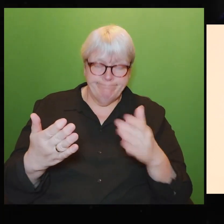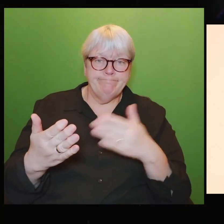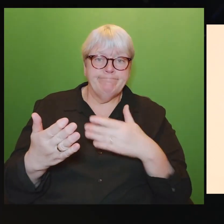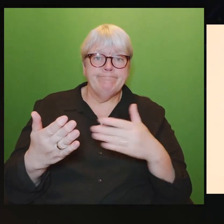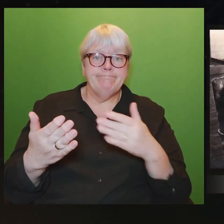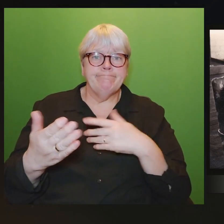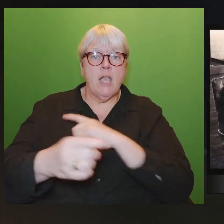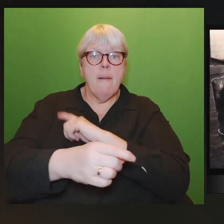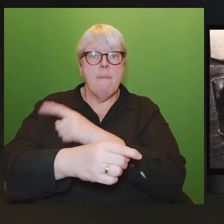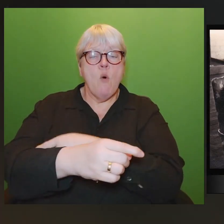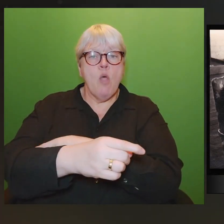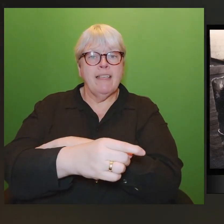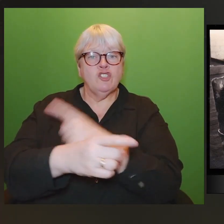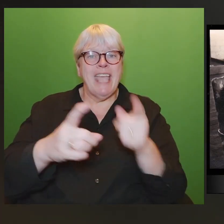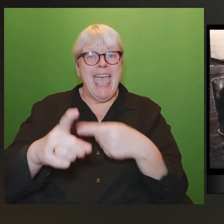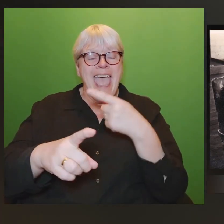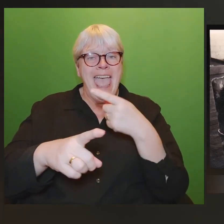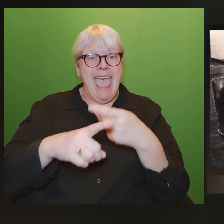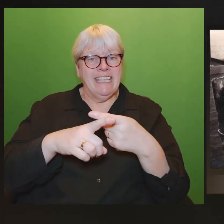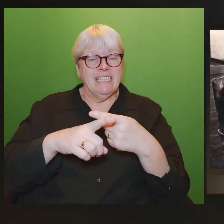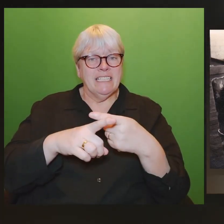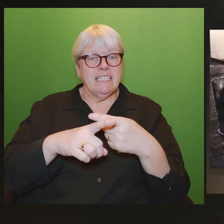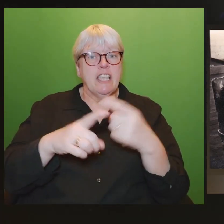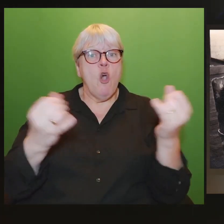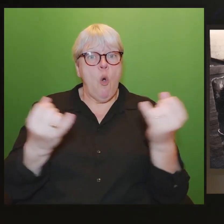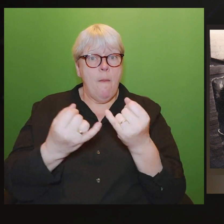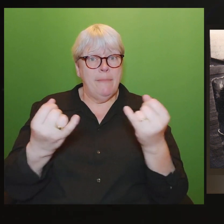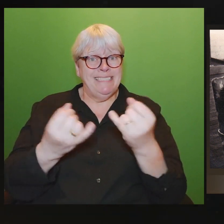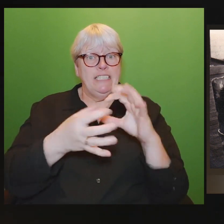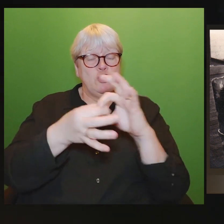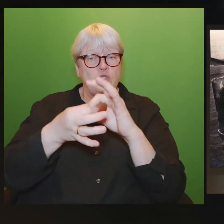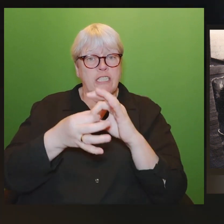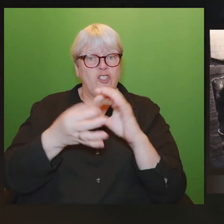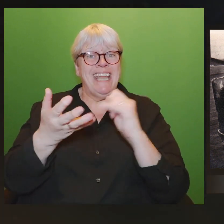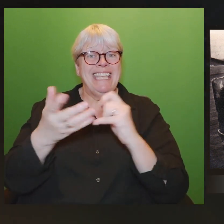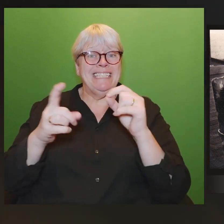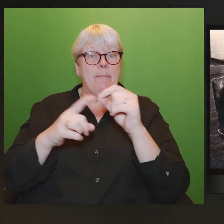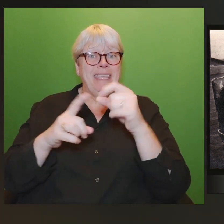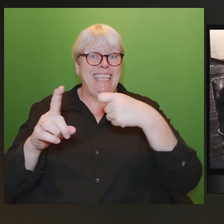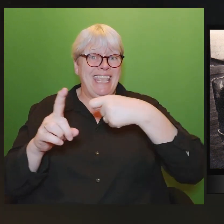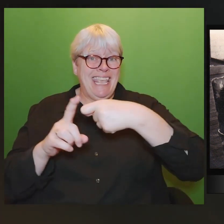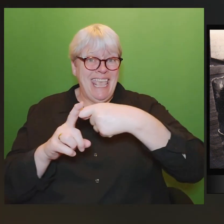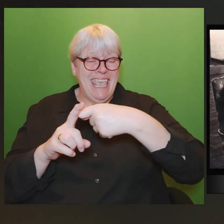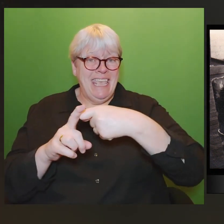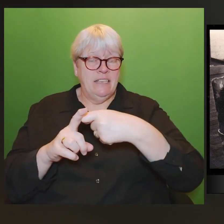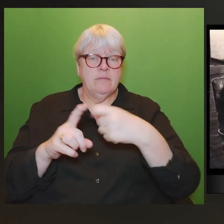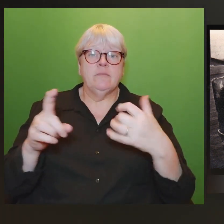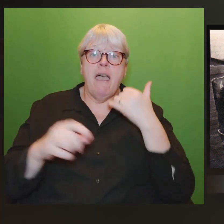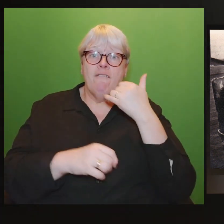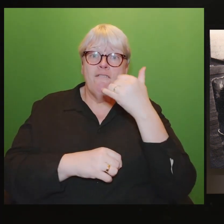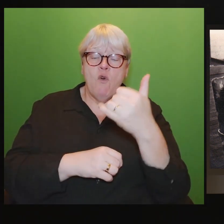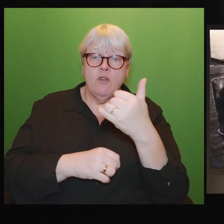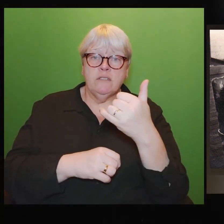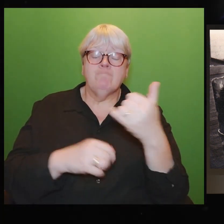of the displacement caused by the war and their ongoing trauma, their relationships were brief, and Mum lost touch